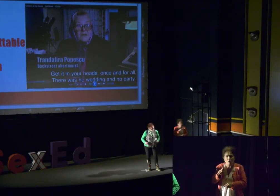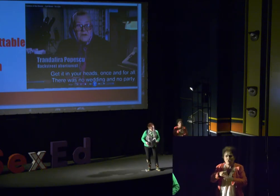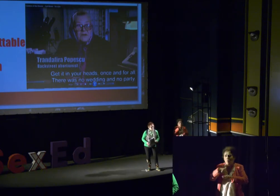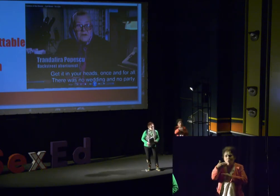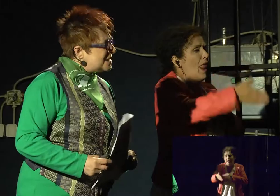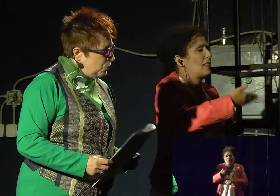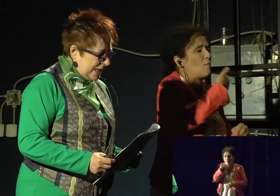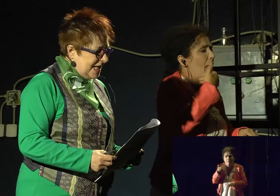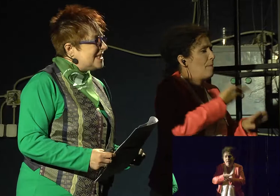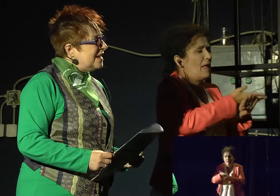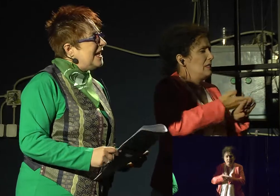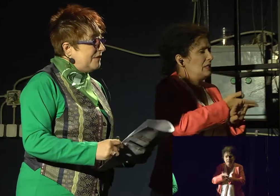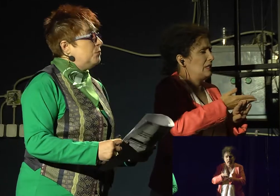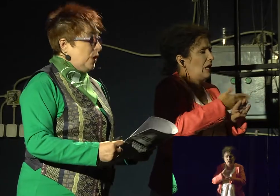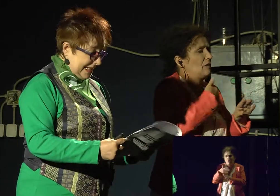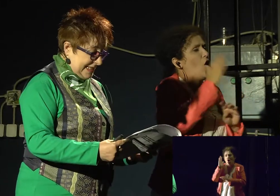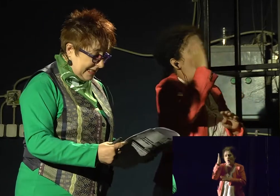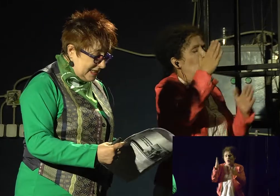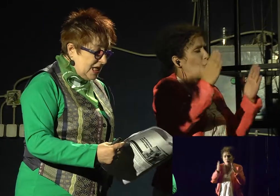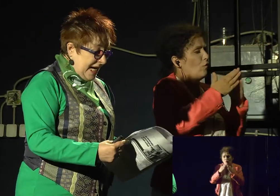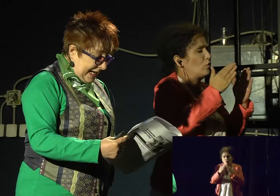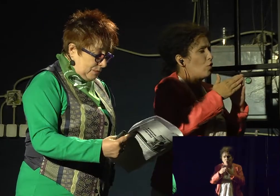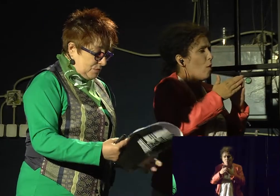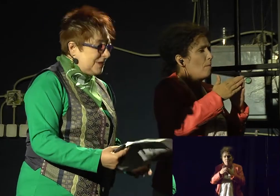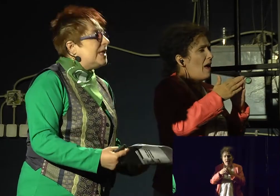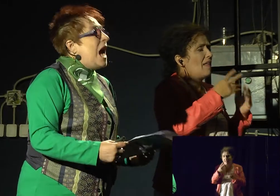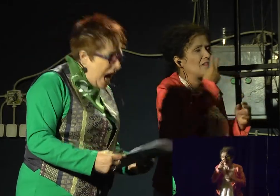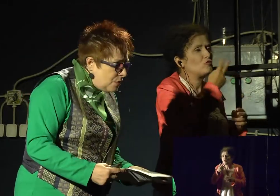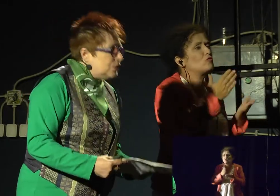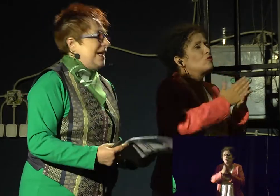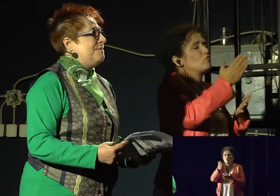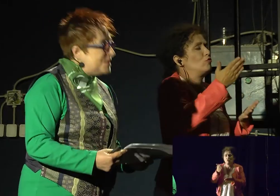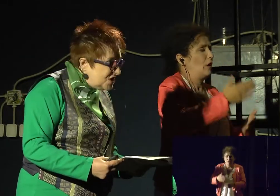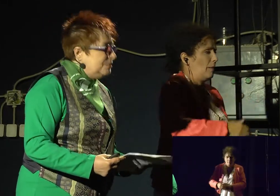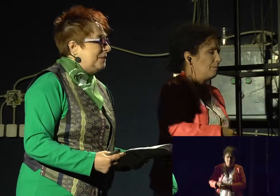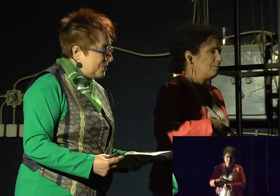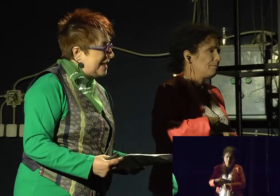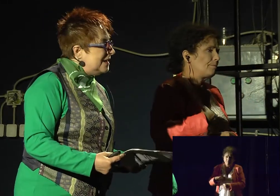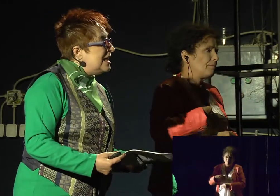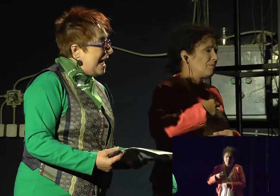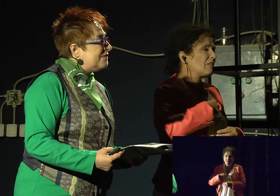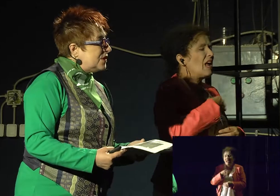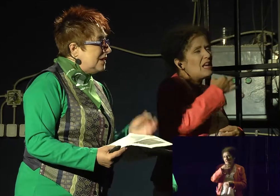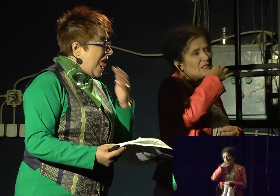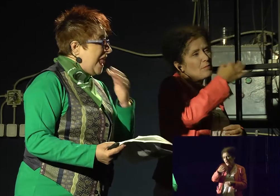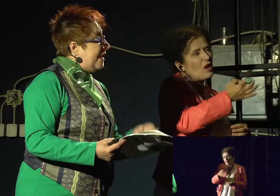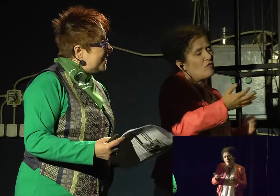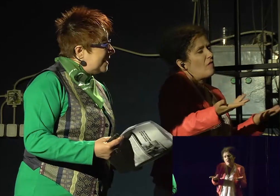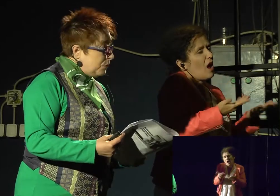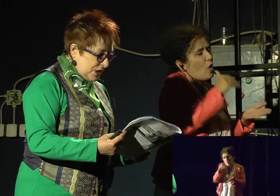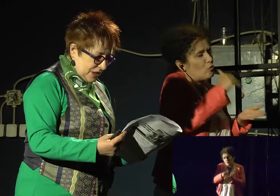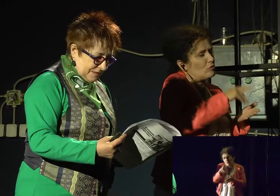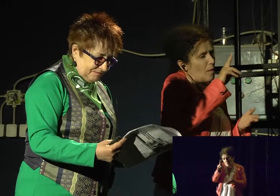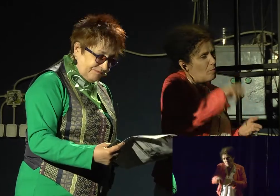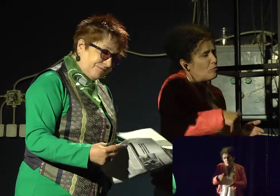home, and guess what? The next morning, I started having morning sickness, and I was wondering, how could I still be pregnant after having